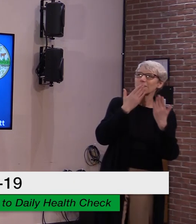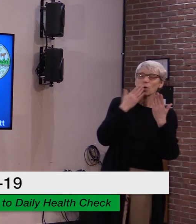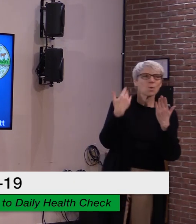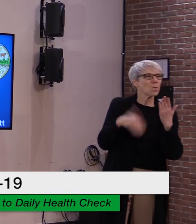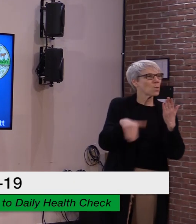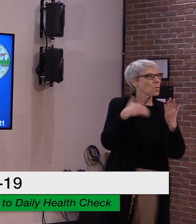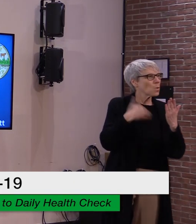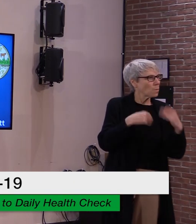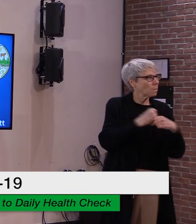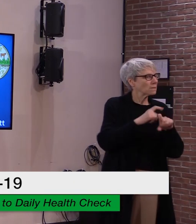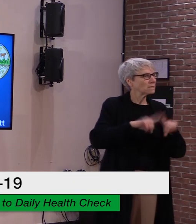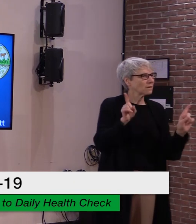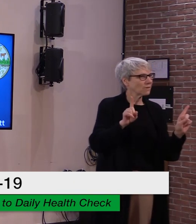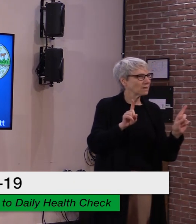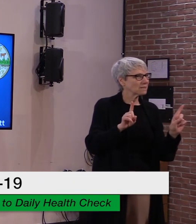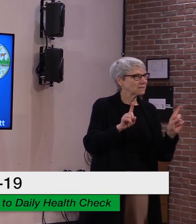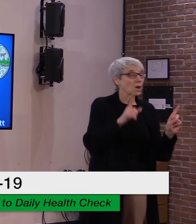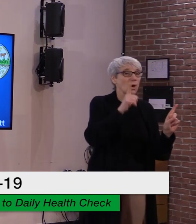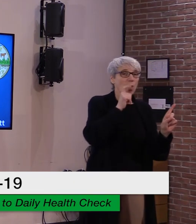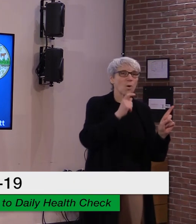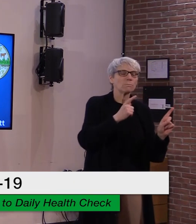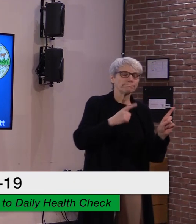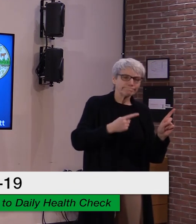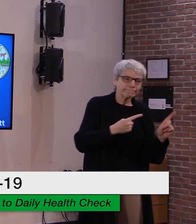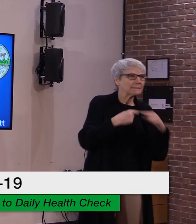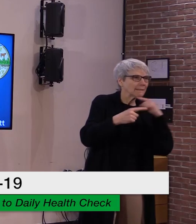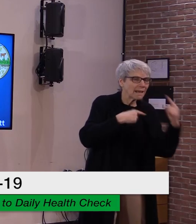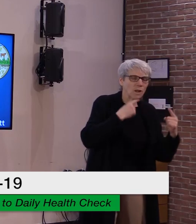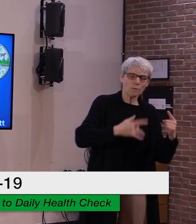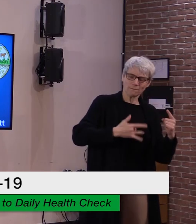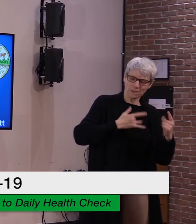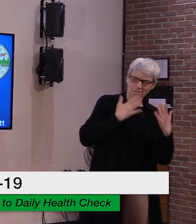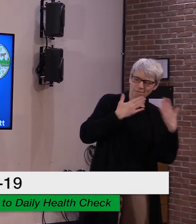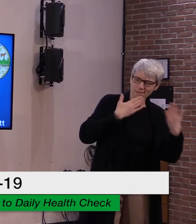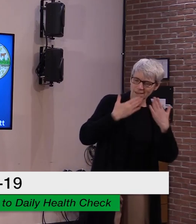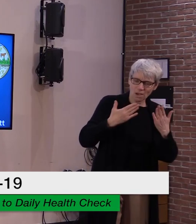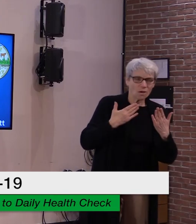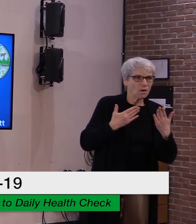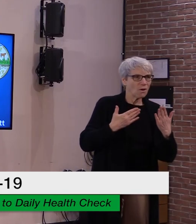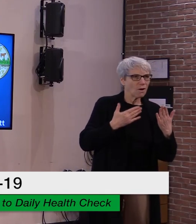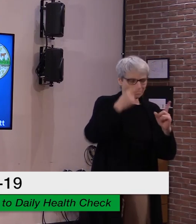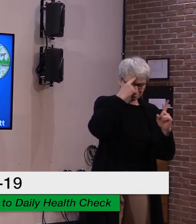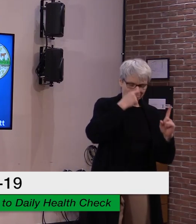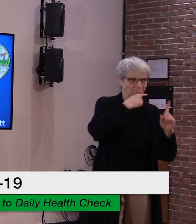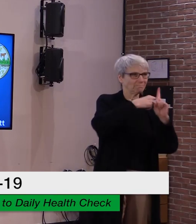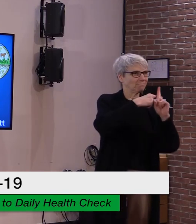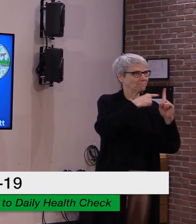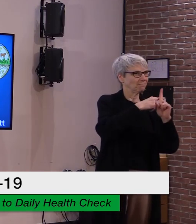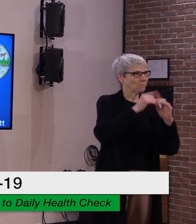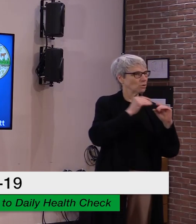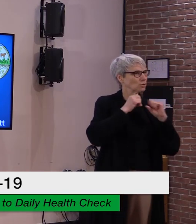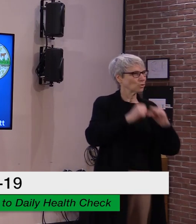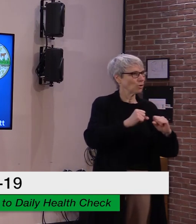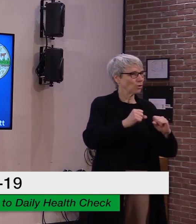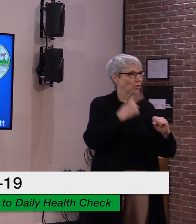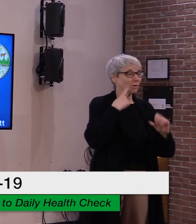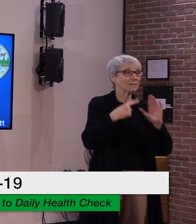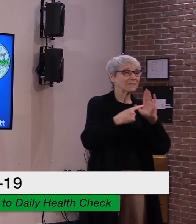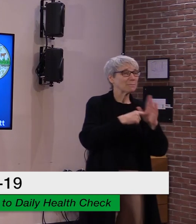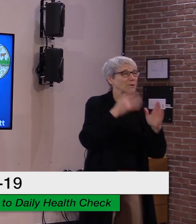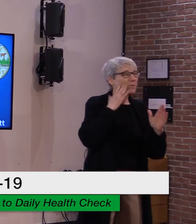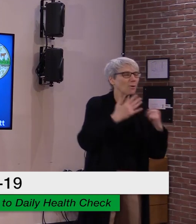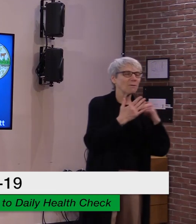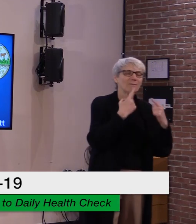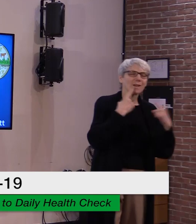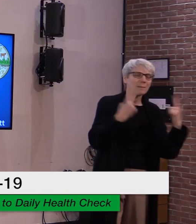gratitude and having a more optimistic approach in the words of the sage philosopher willie nelson